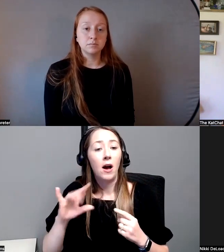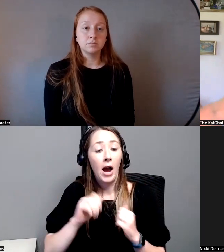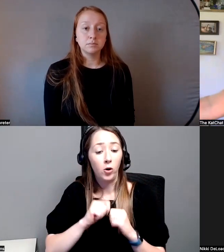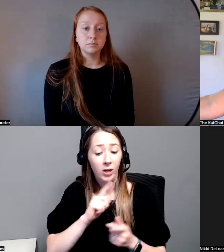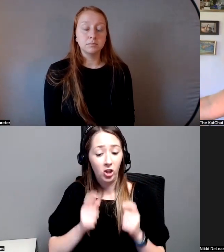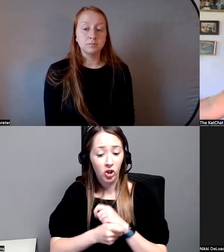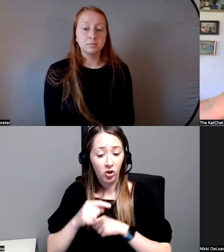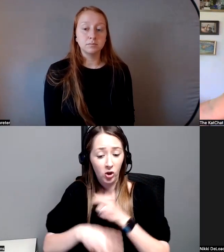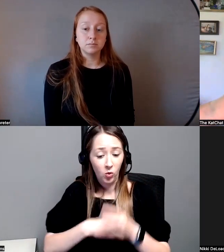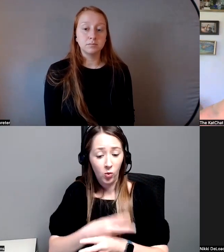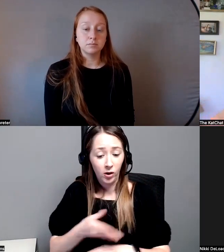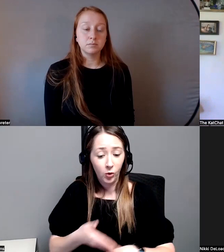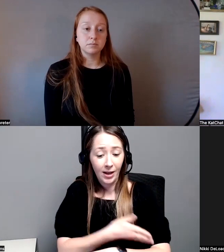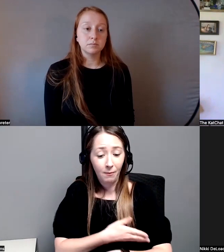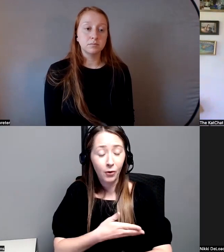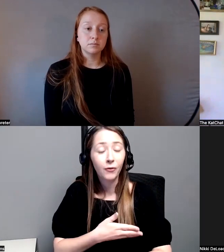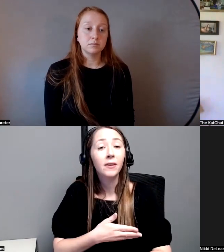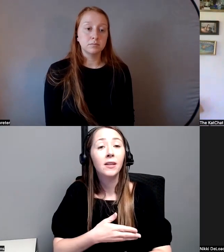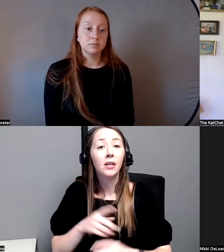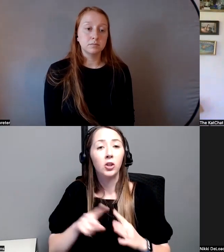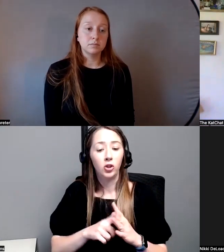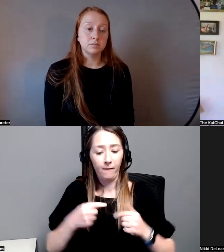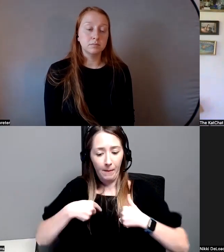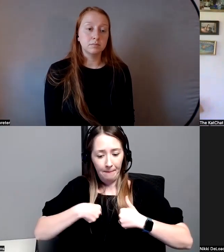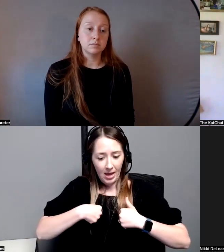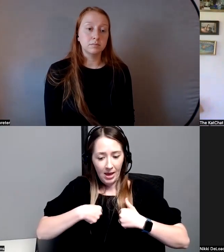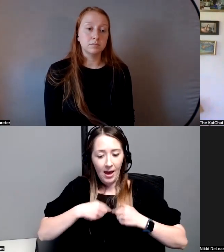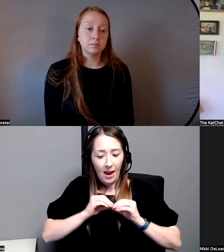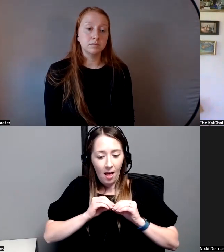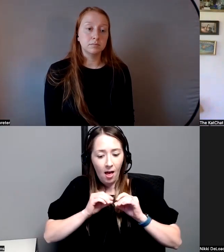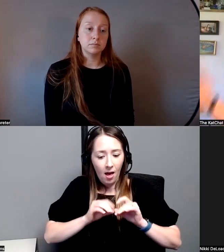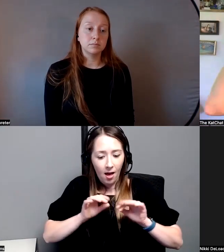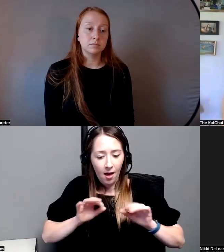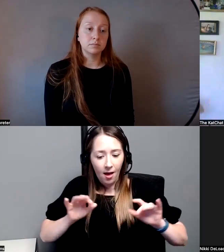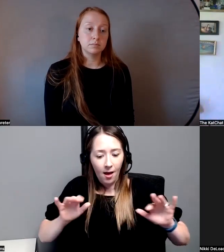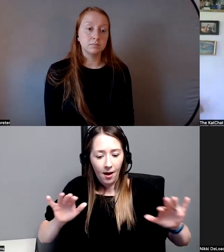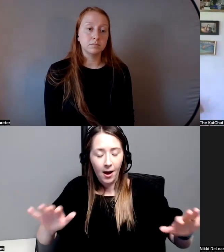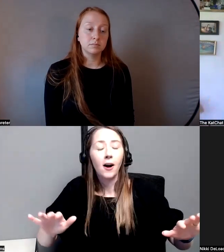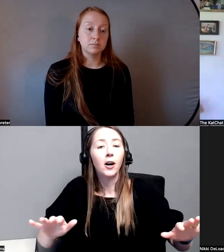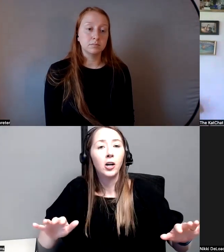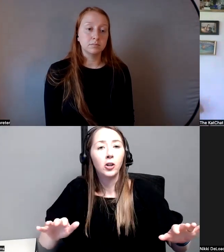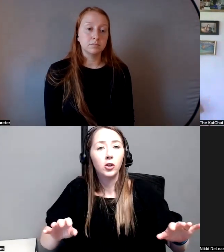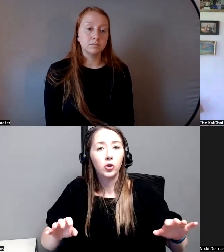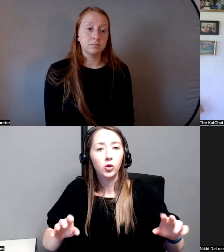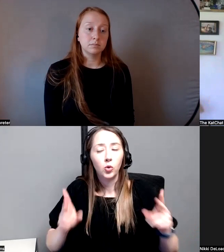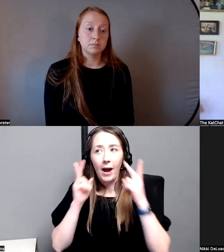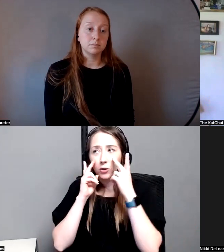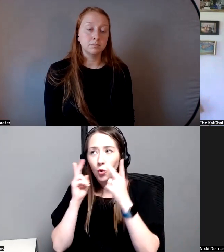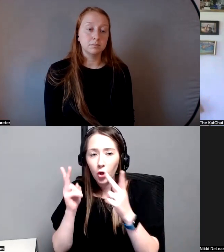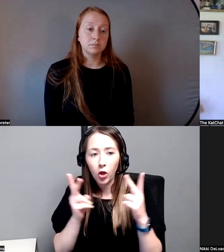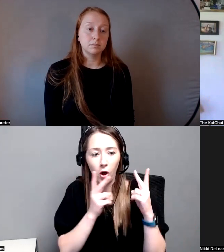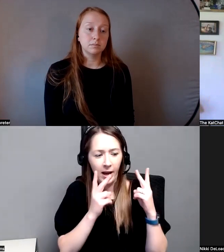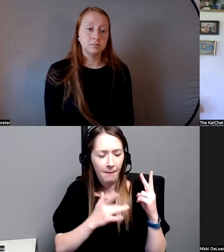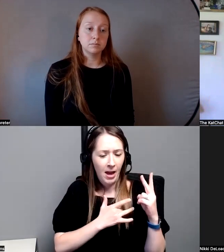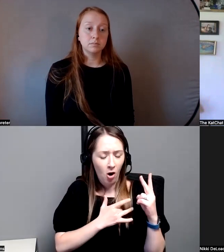to change this world and make it a better place is to start from the inside out. We have to look in our own backyard. We have to look in our own hearts and search